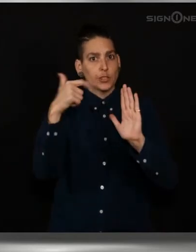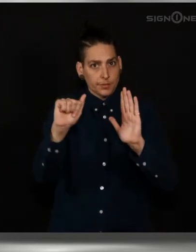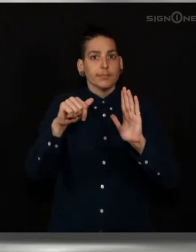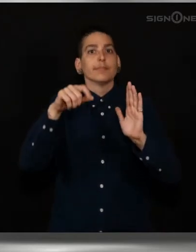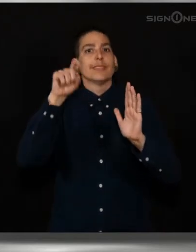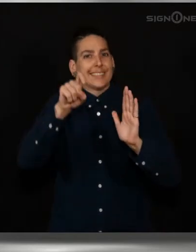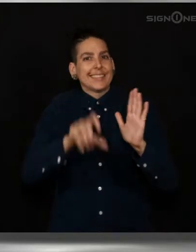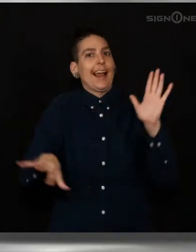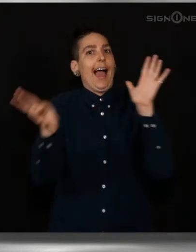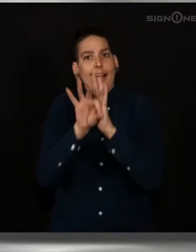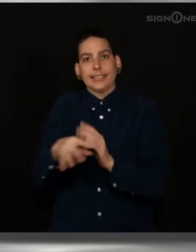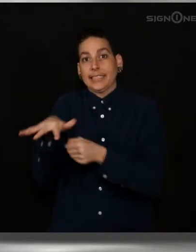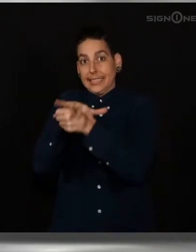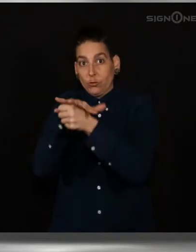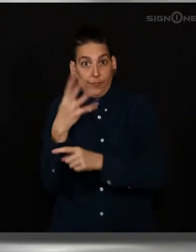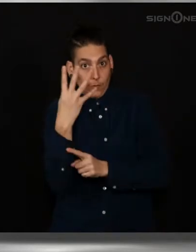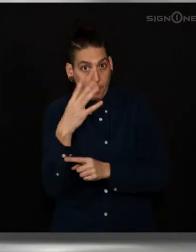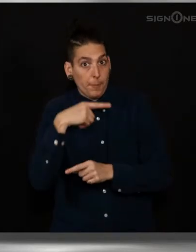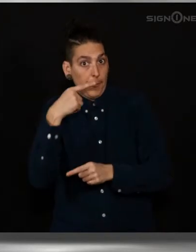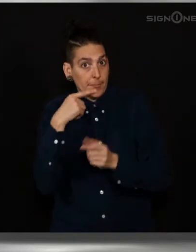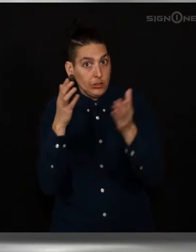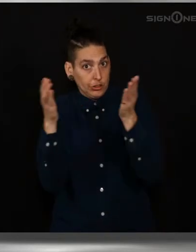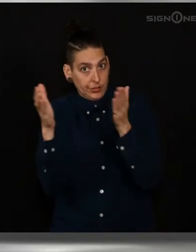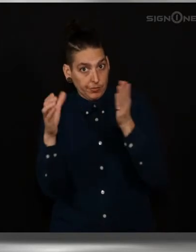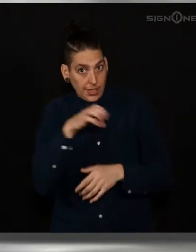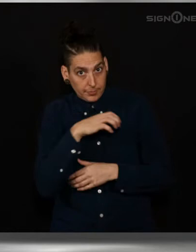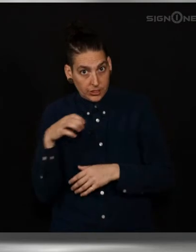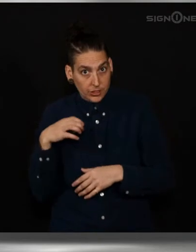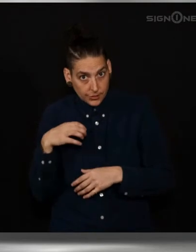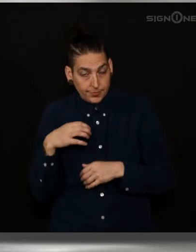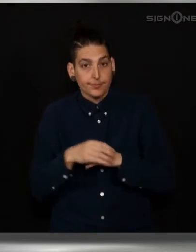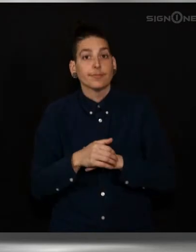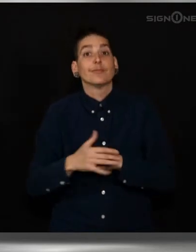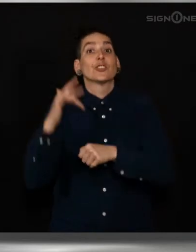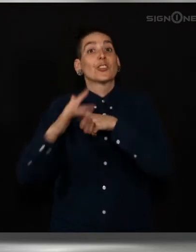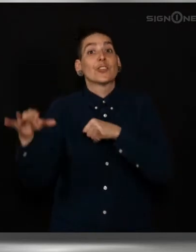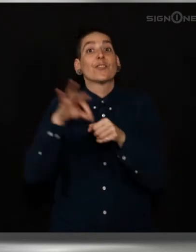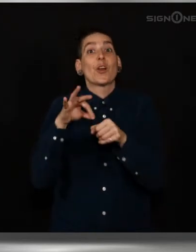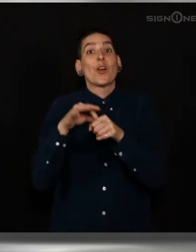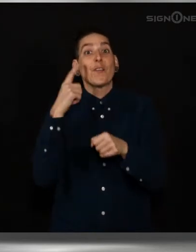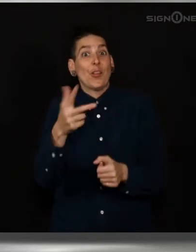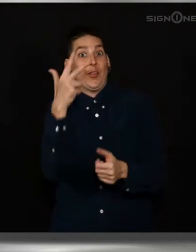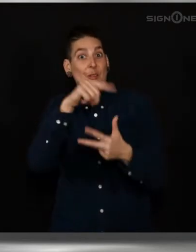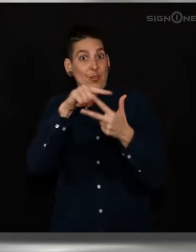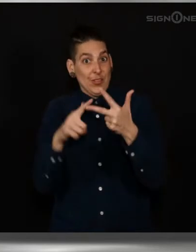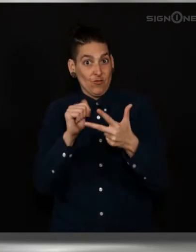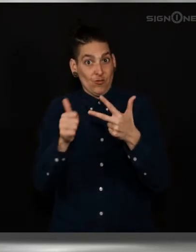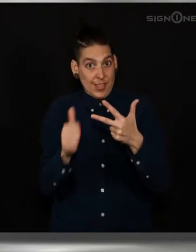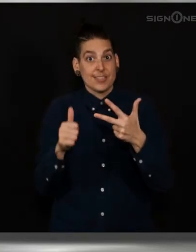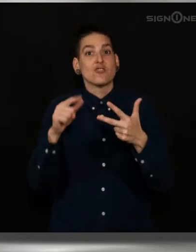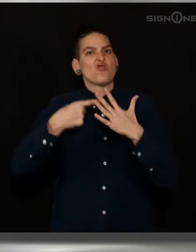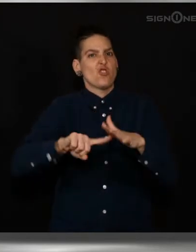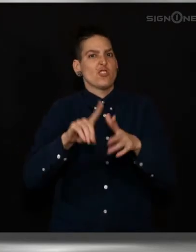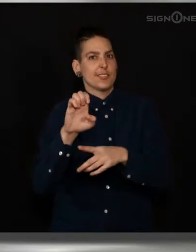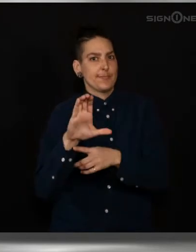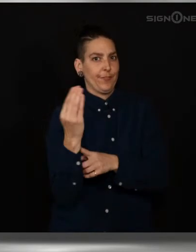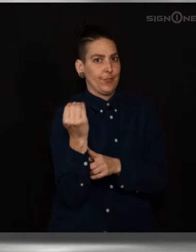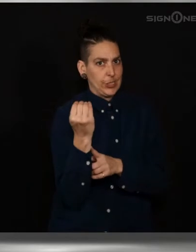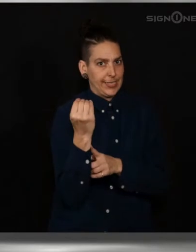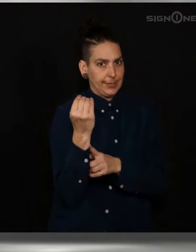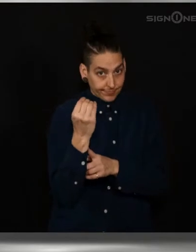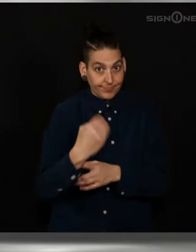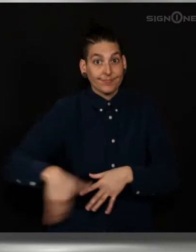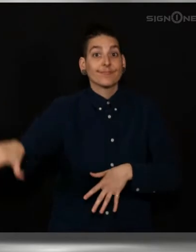Commissioner. Early voting for these 3 races begins on December 14th. You can still register to vote in